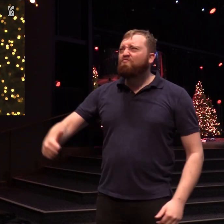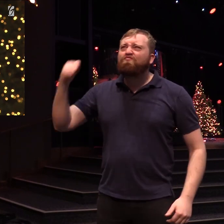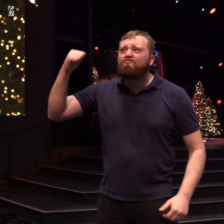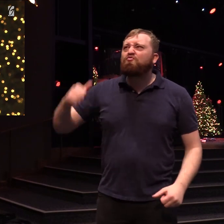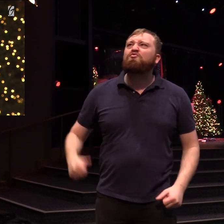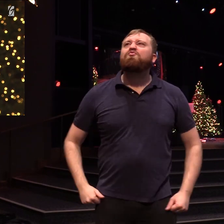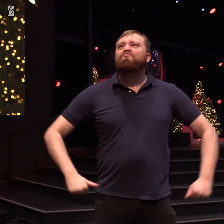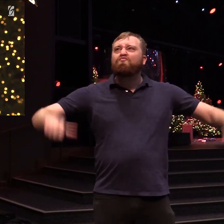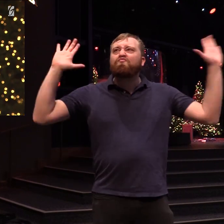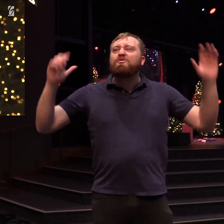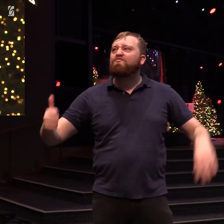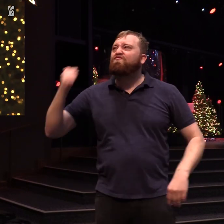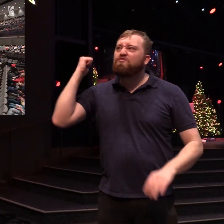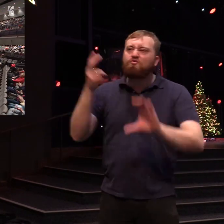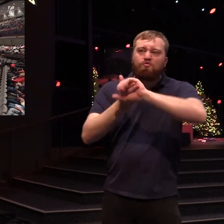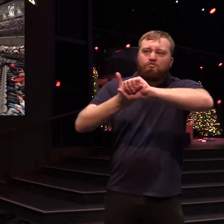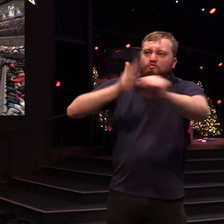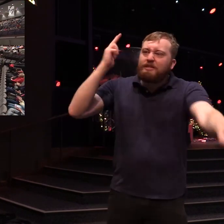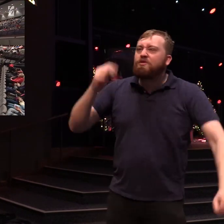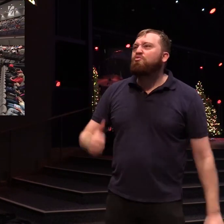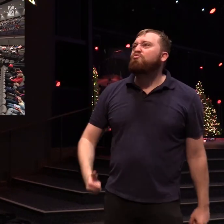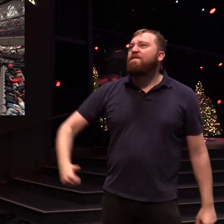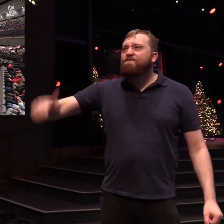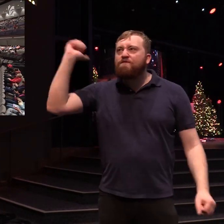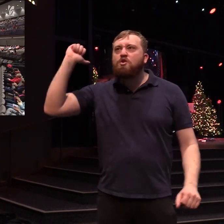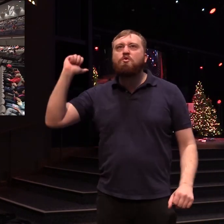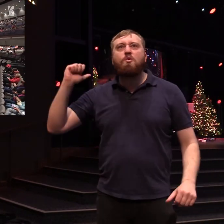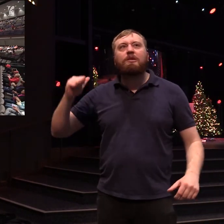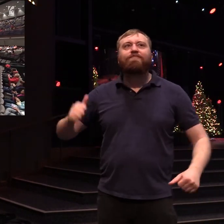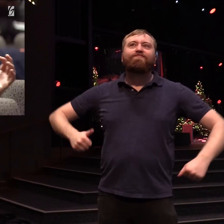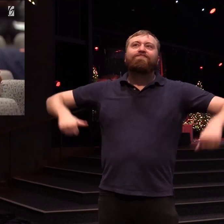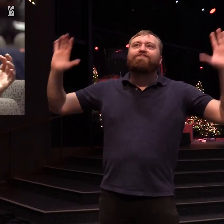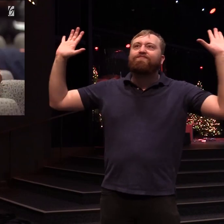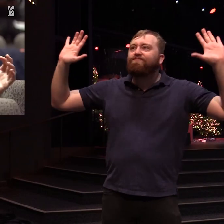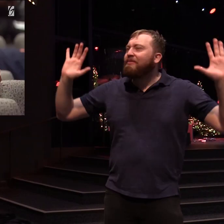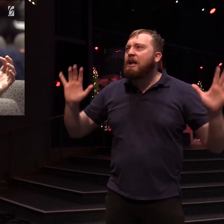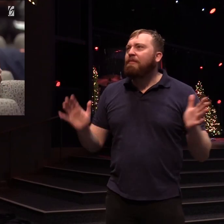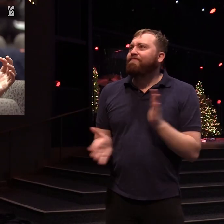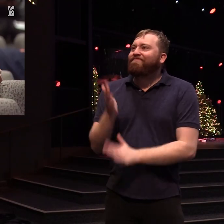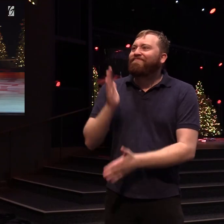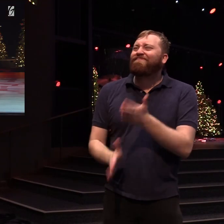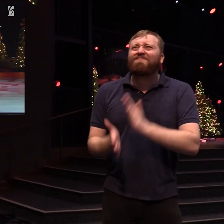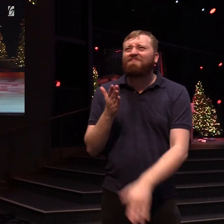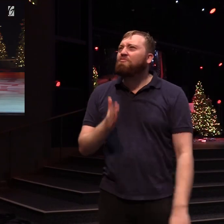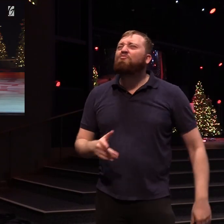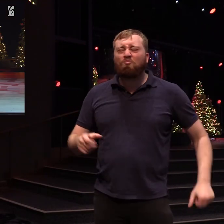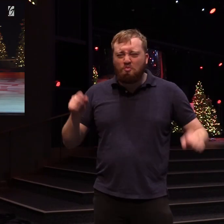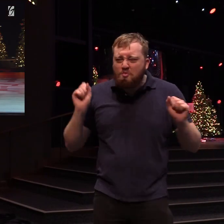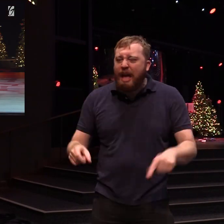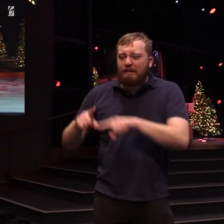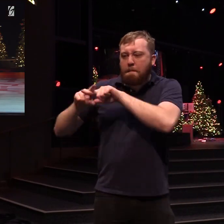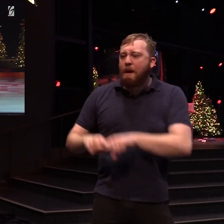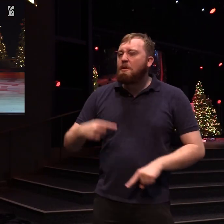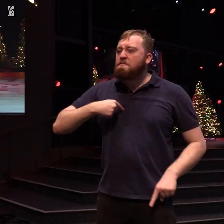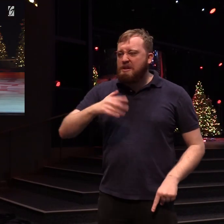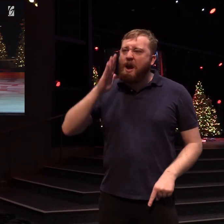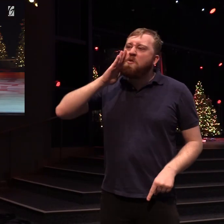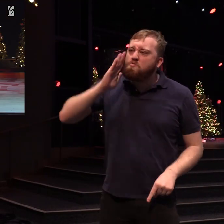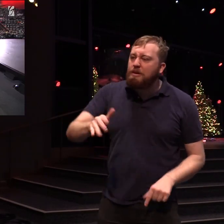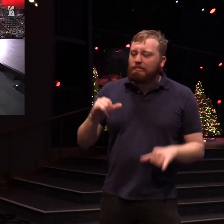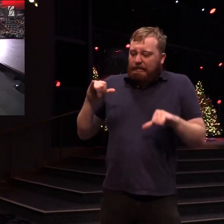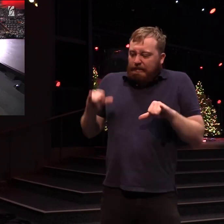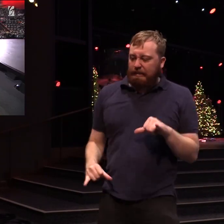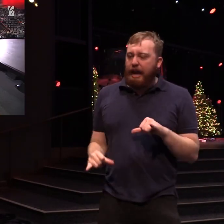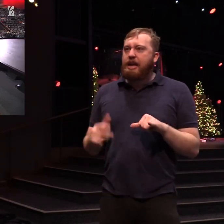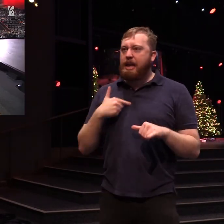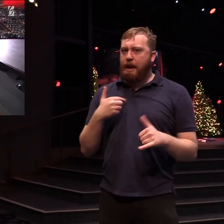going to quit. I'm not going to give up. I'm not taking any shortcuts. You can count on me. I was here. I'm here